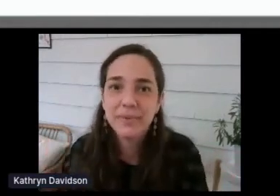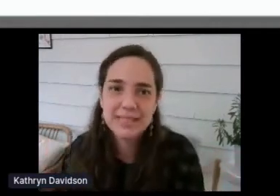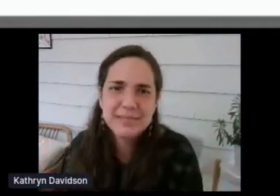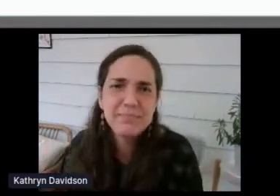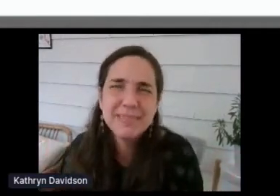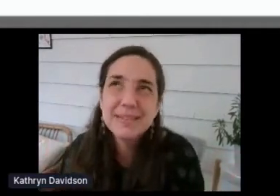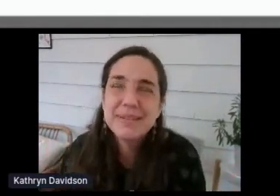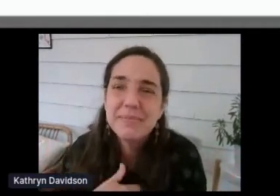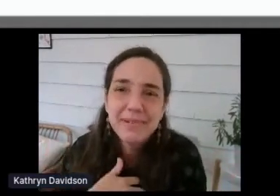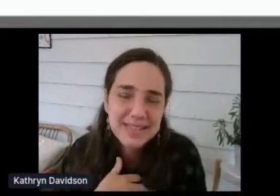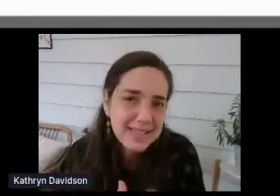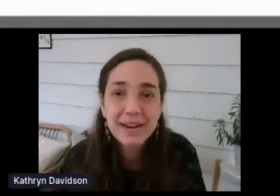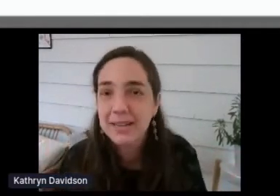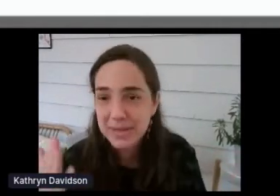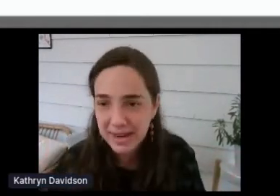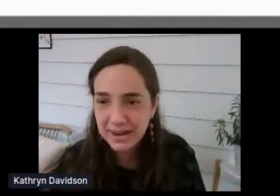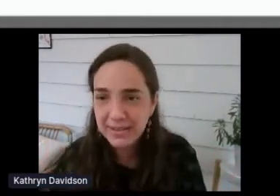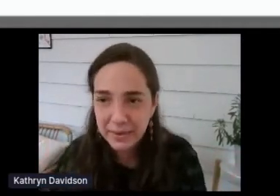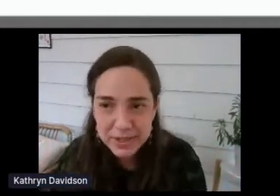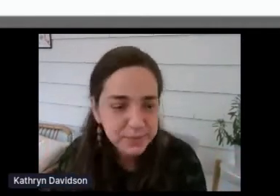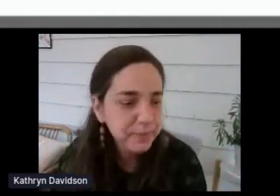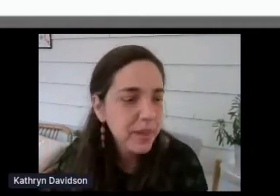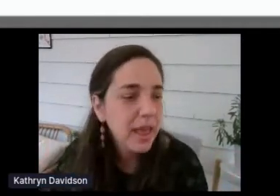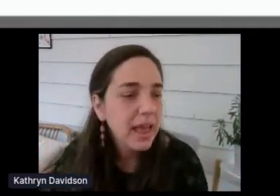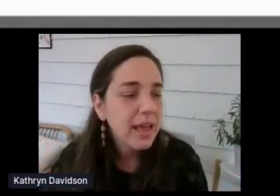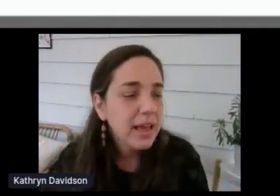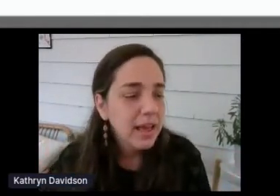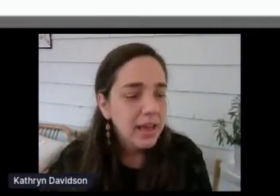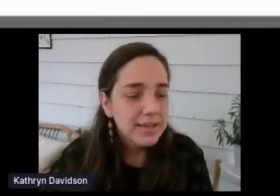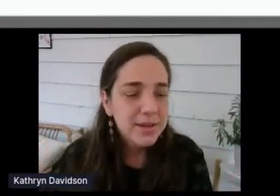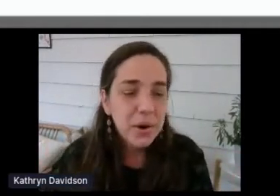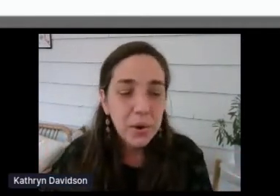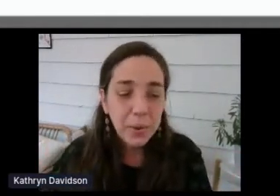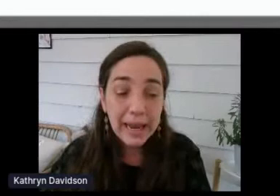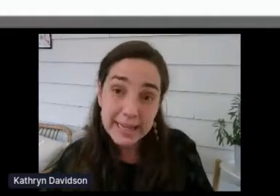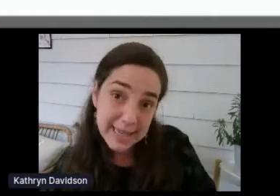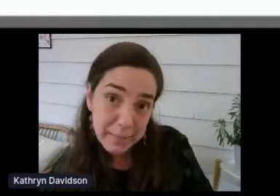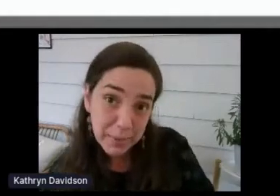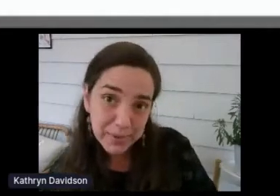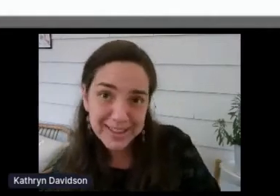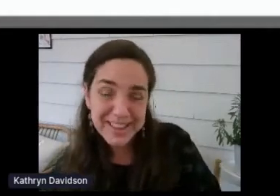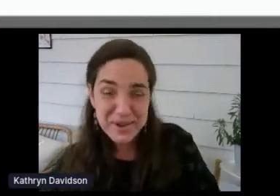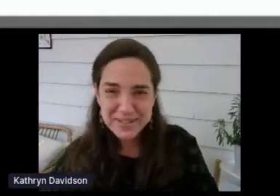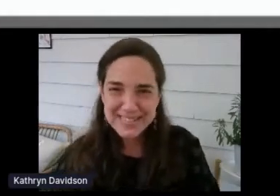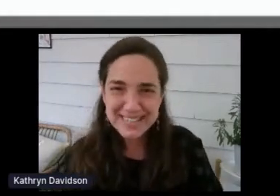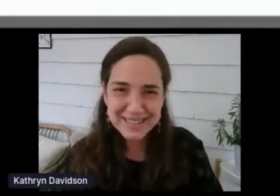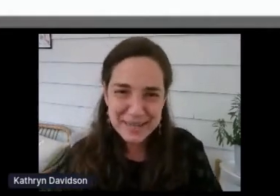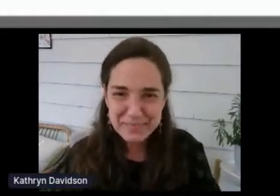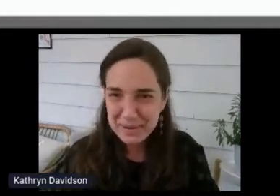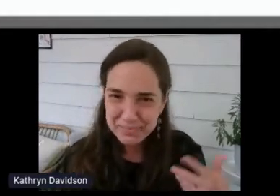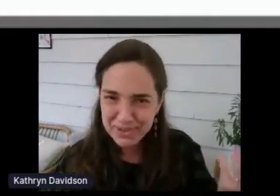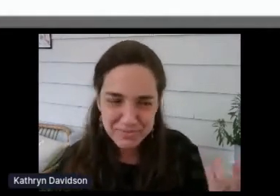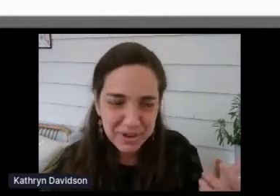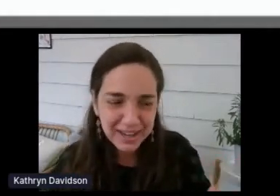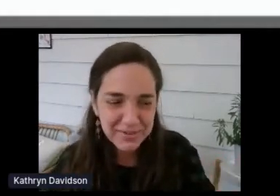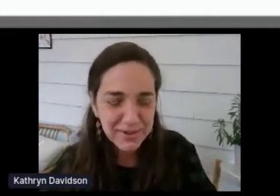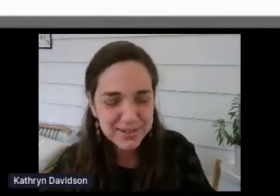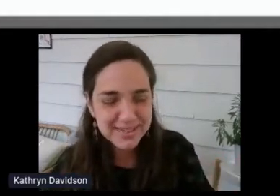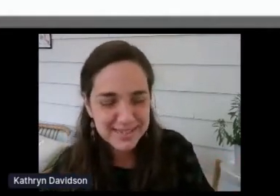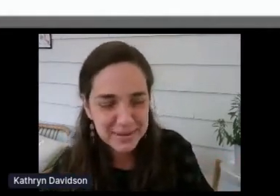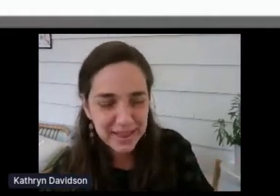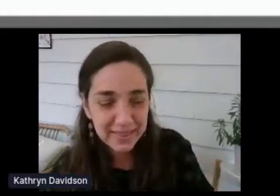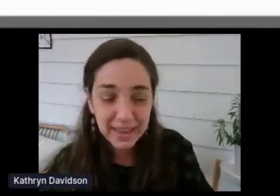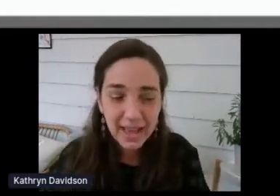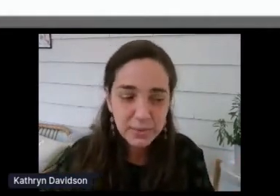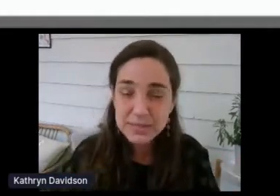representations that seem to necessarily be there in language. So an example that you can see that might seem funny at